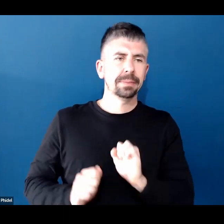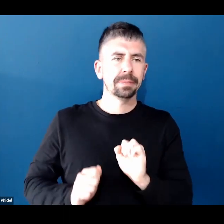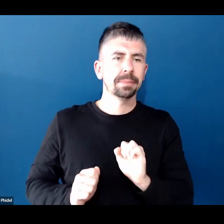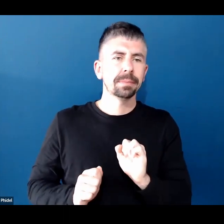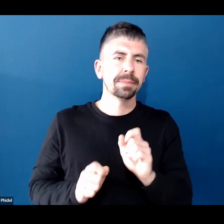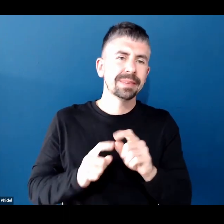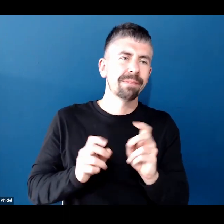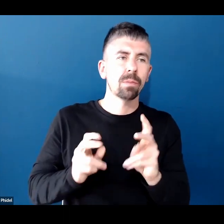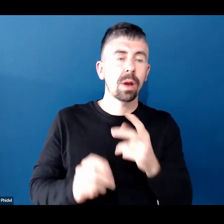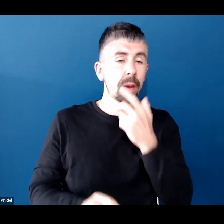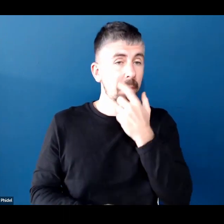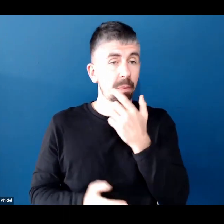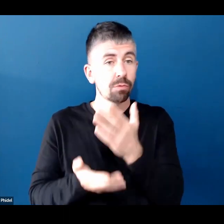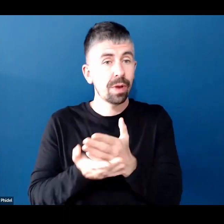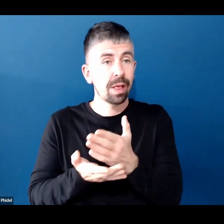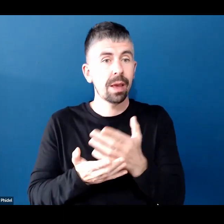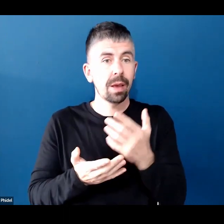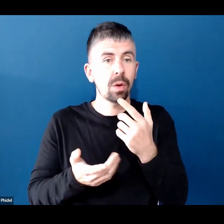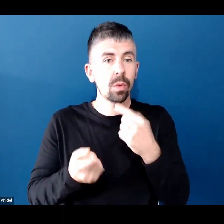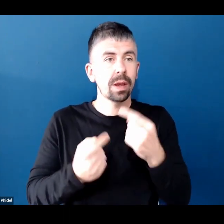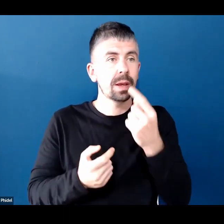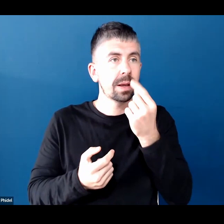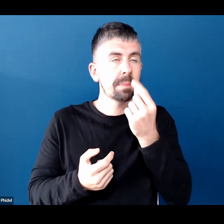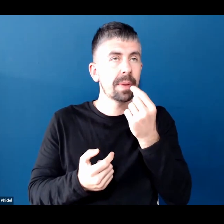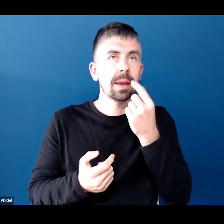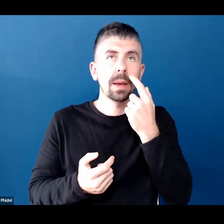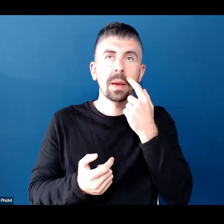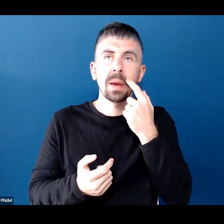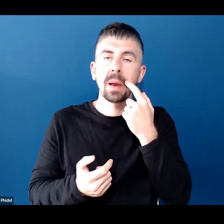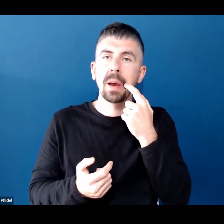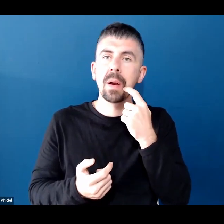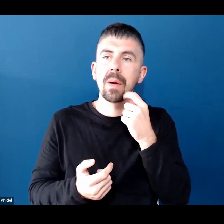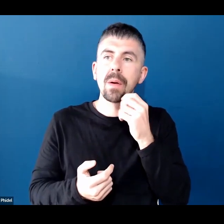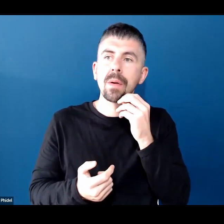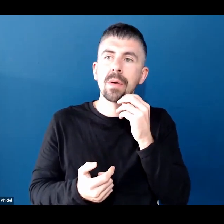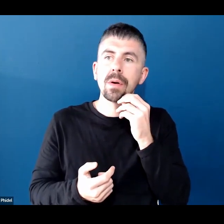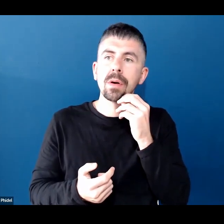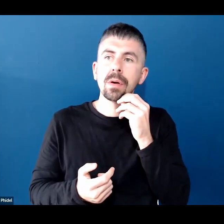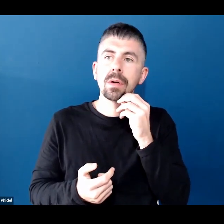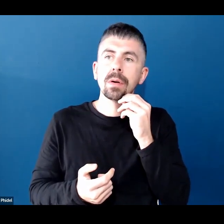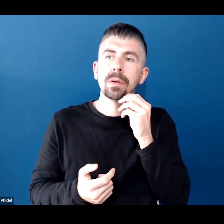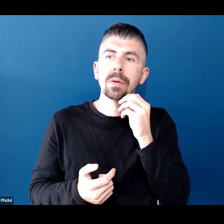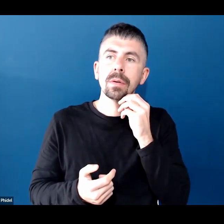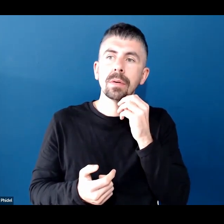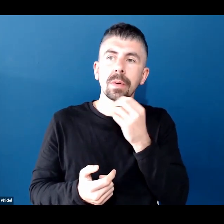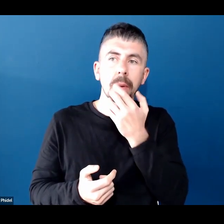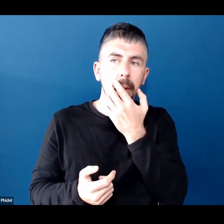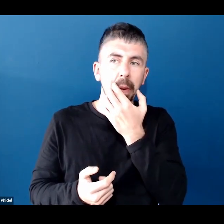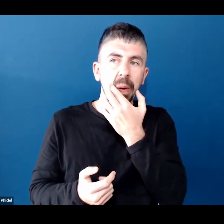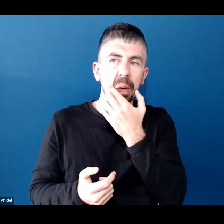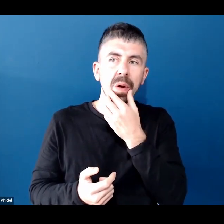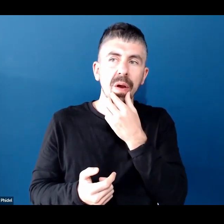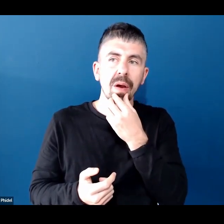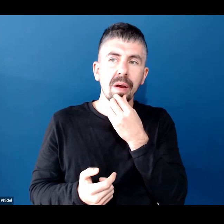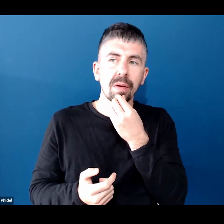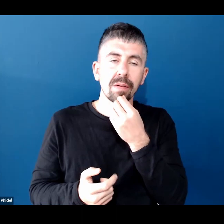different way. But actually we can be, you know, I wouldn't say turns them off conceptually, but turns them off just